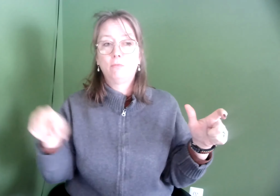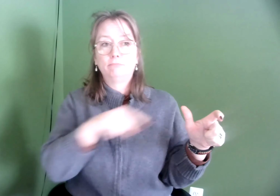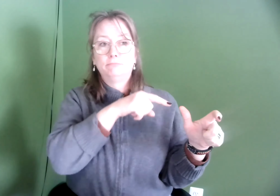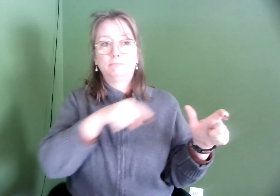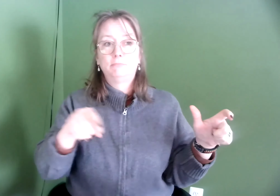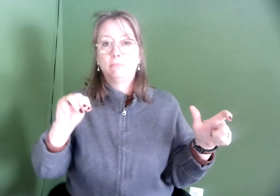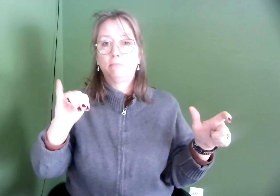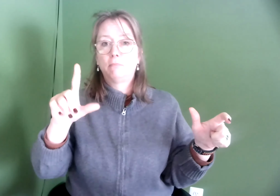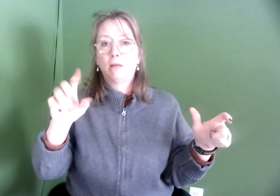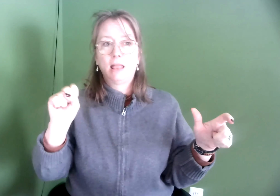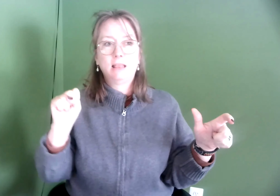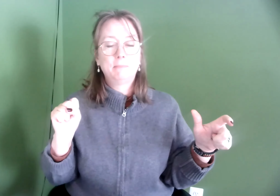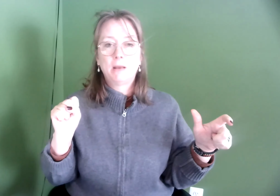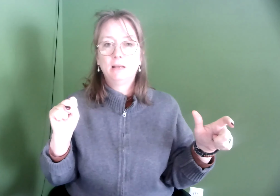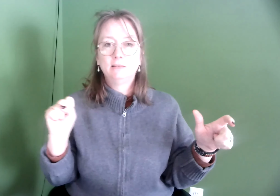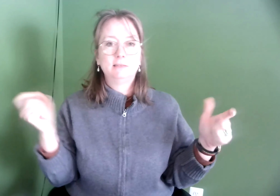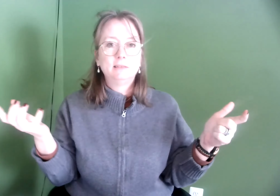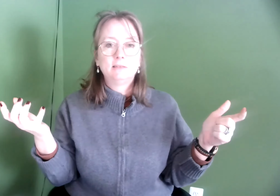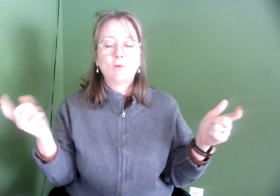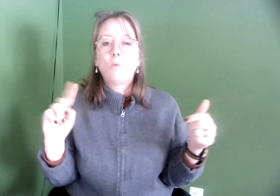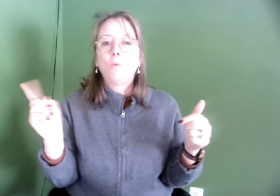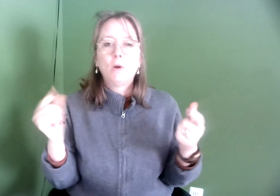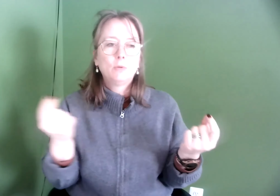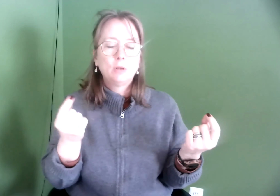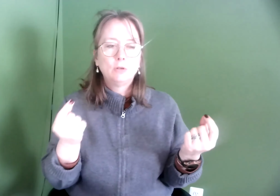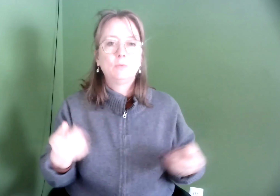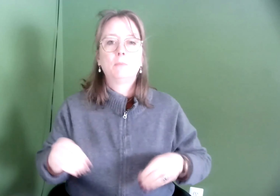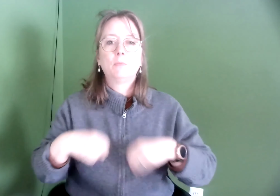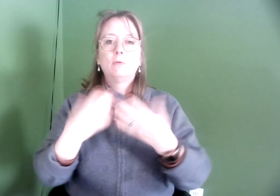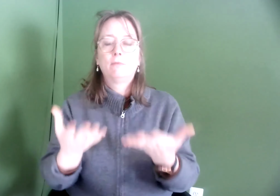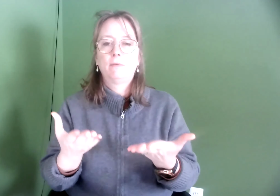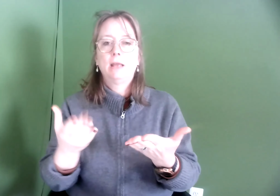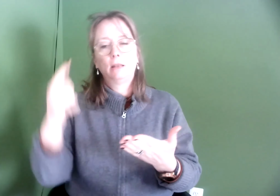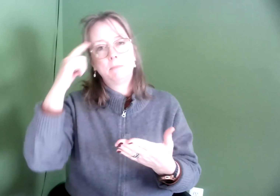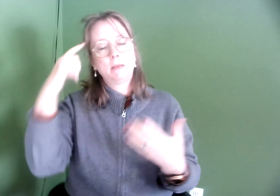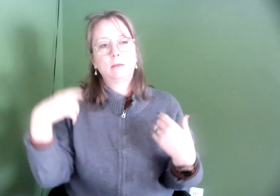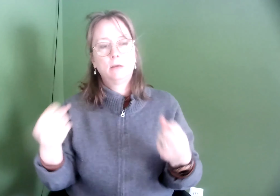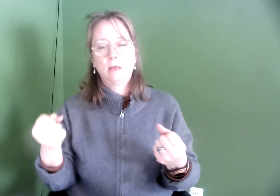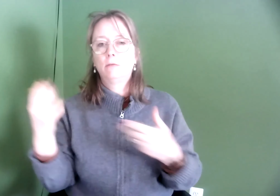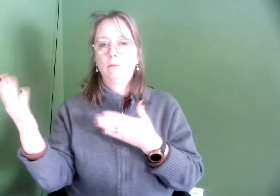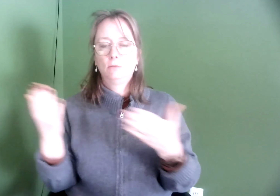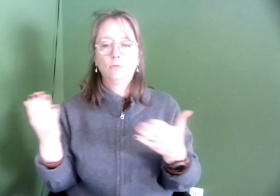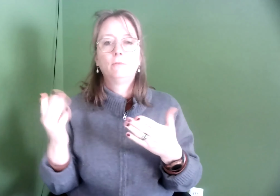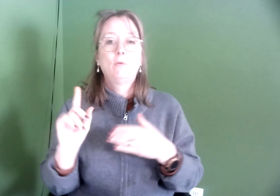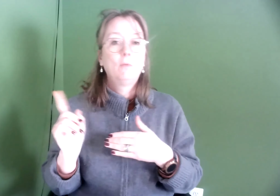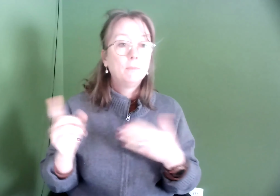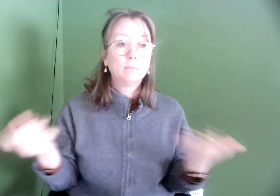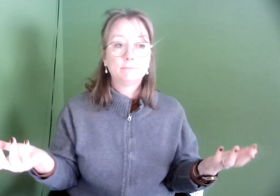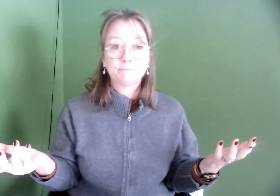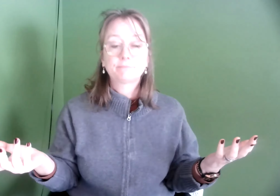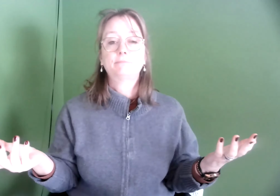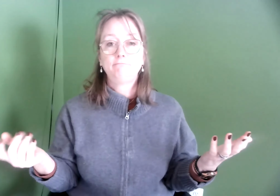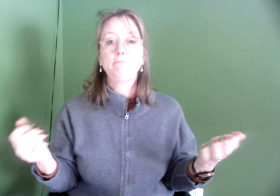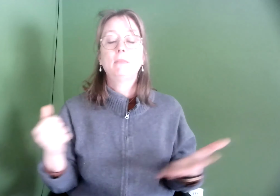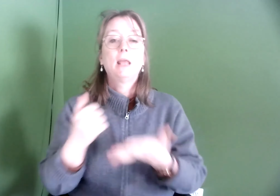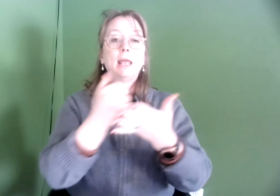So the places that we do these things, that we provide the mental health services and assist